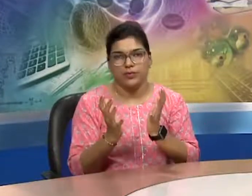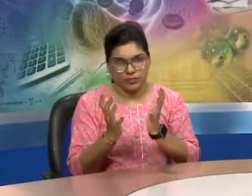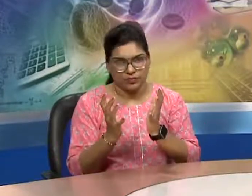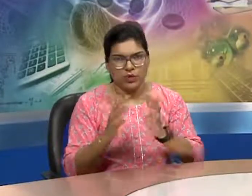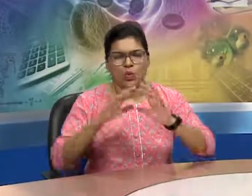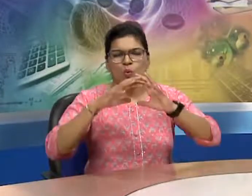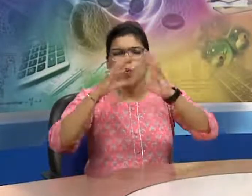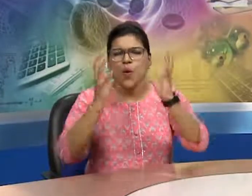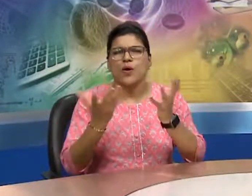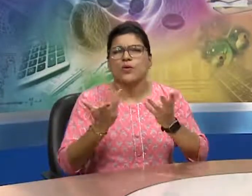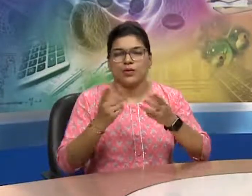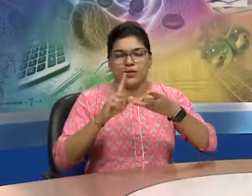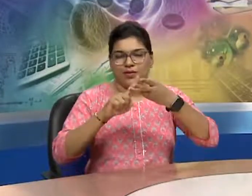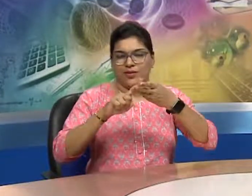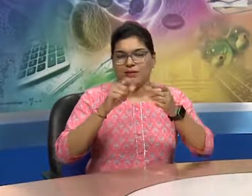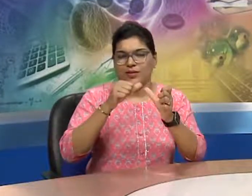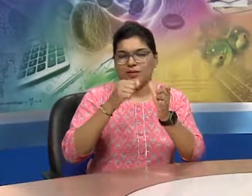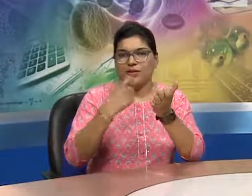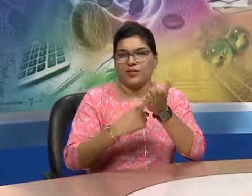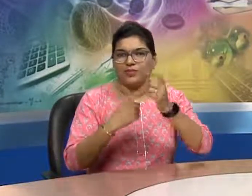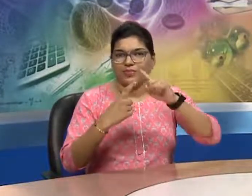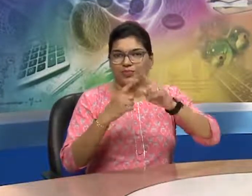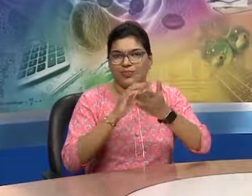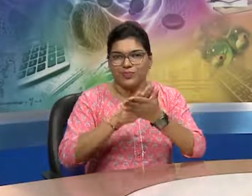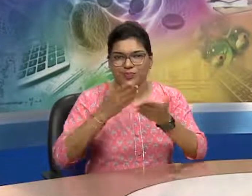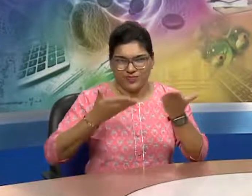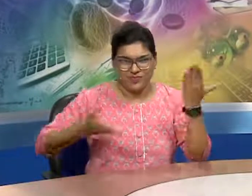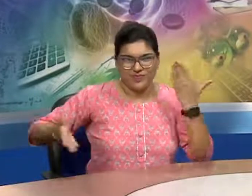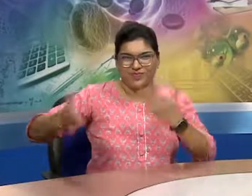This word is geological.